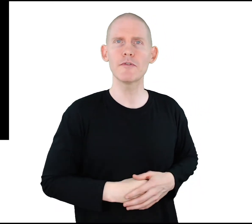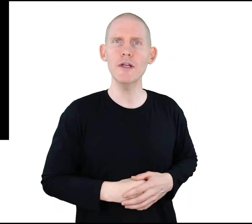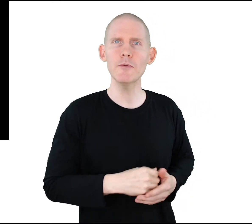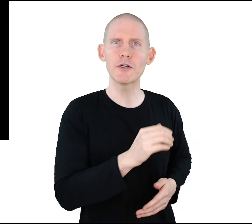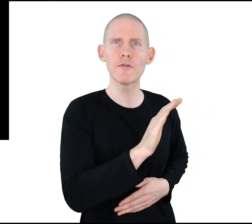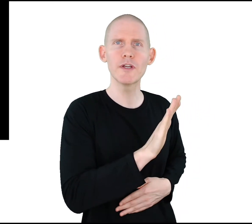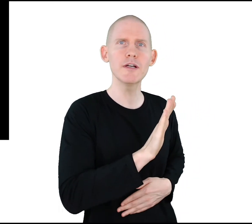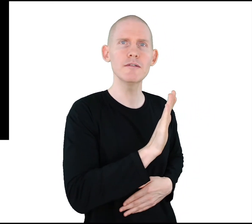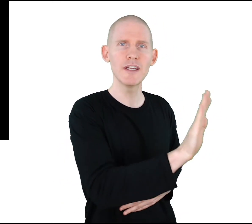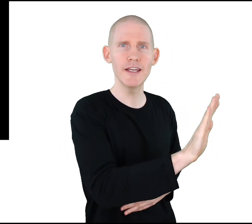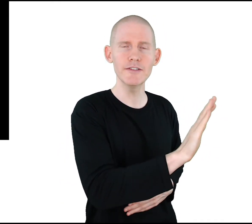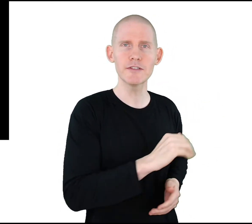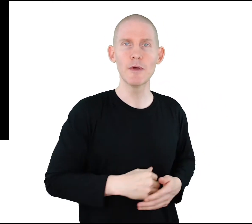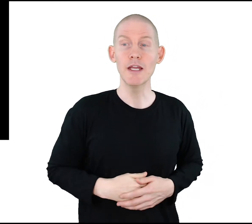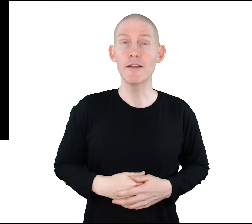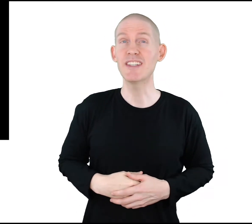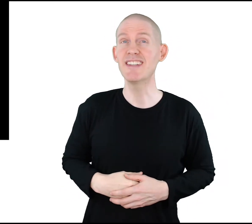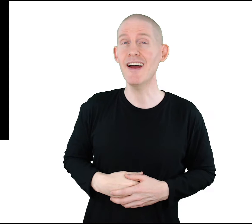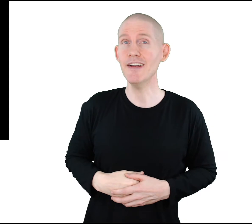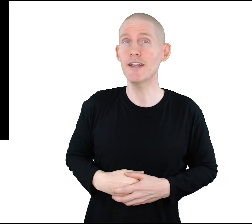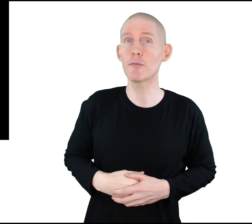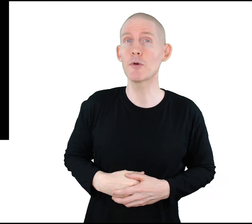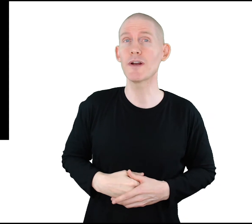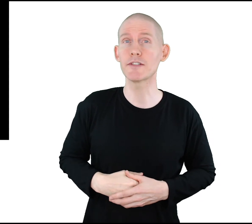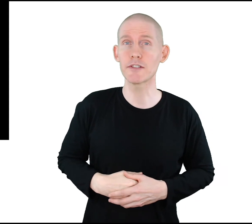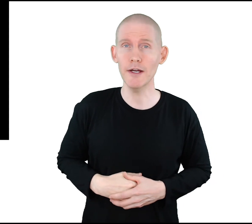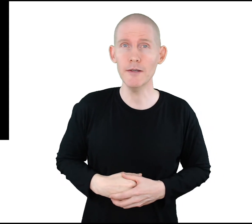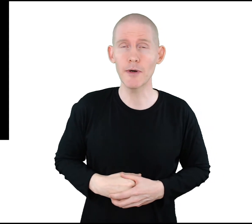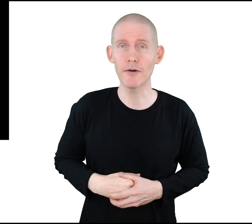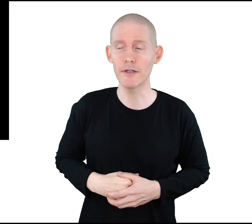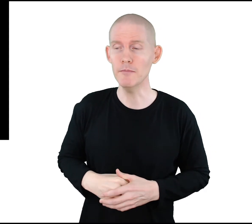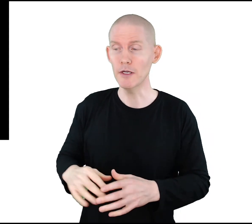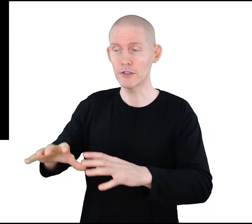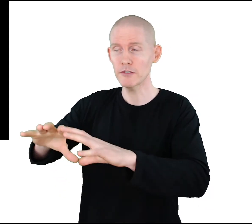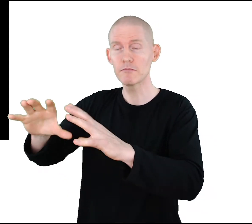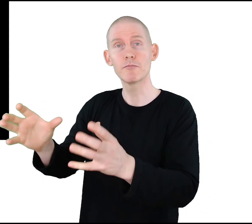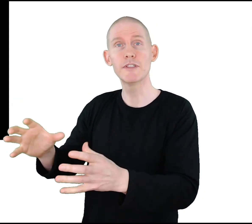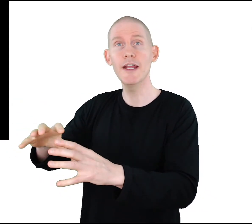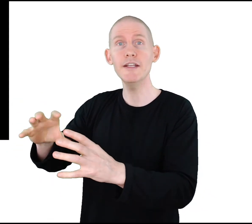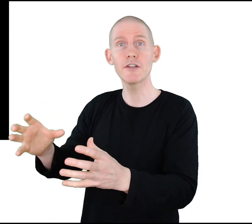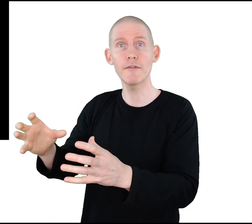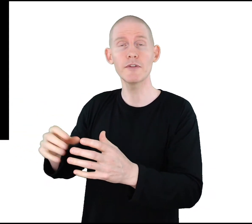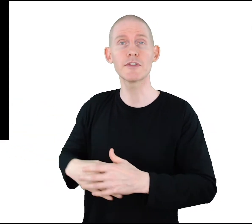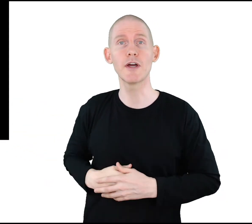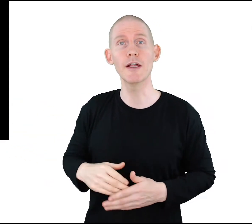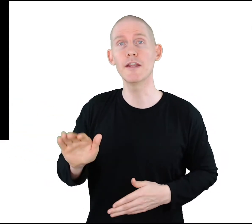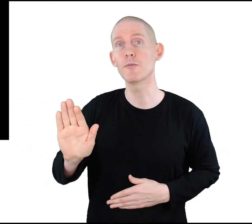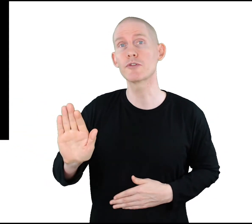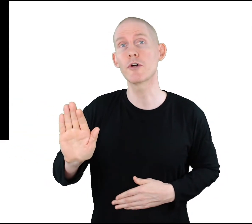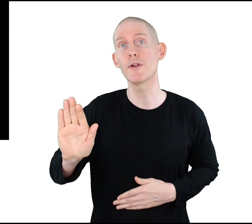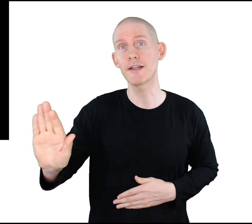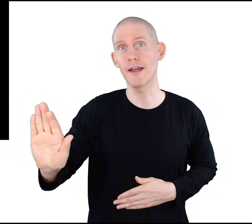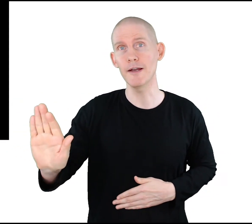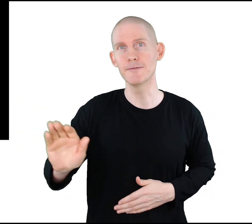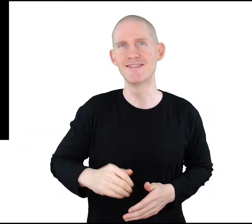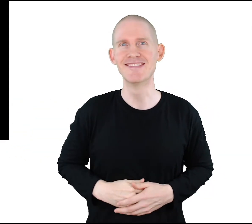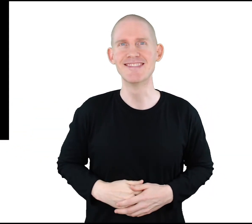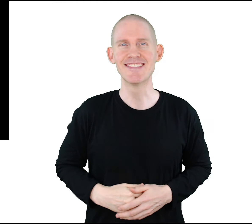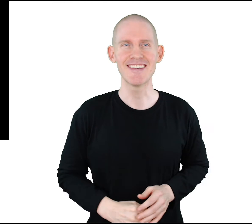there, we'd go over here, his. If he's not here, but we want to sign about him, just pretend he's off to the side, and then we'll just go like that. All